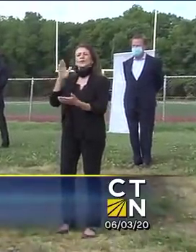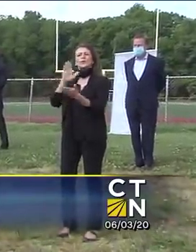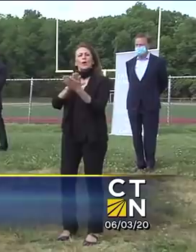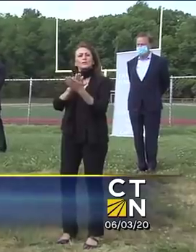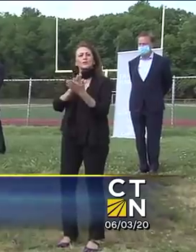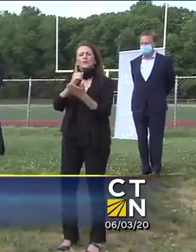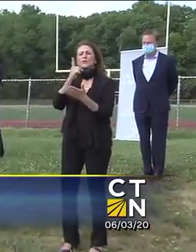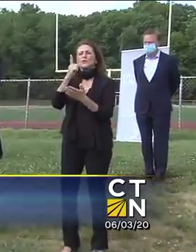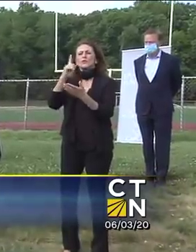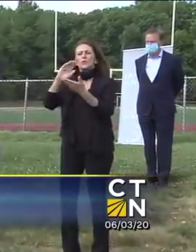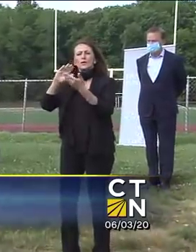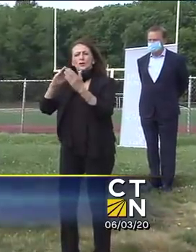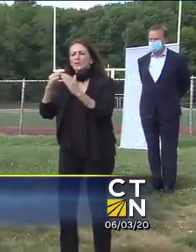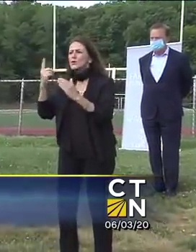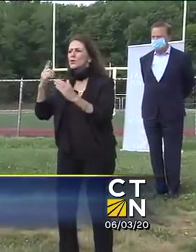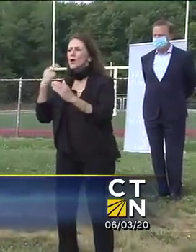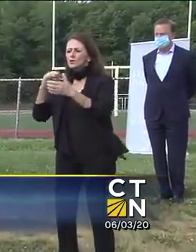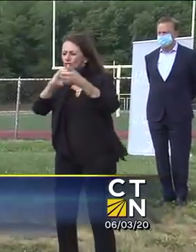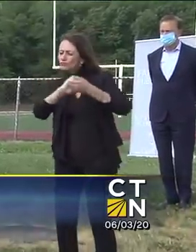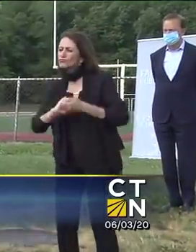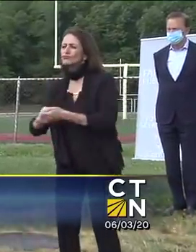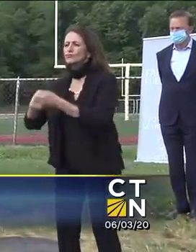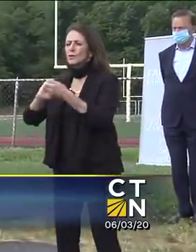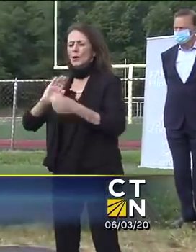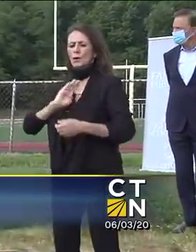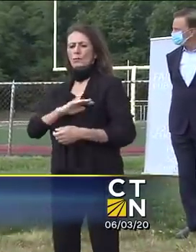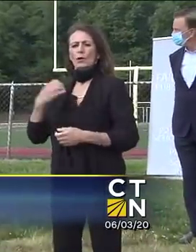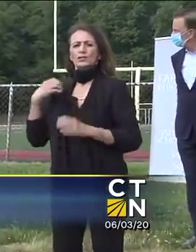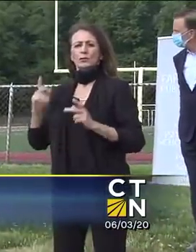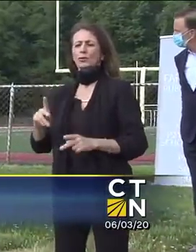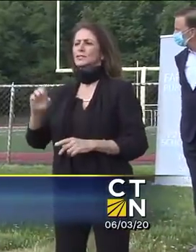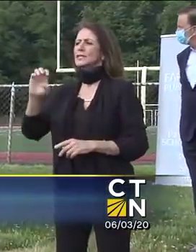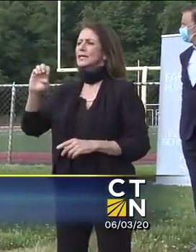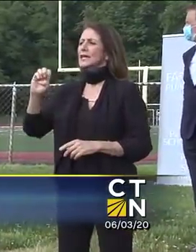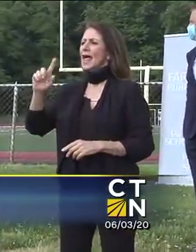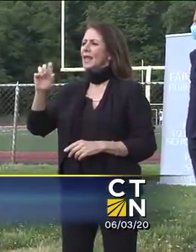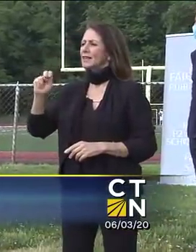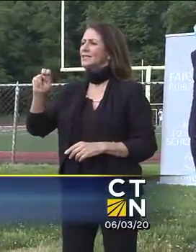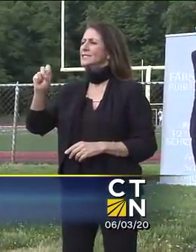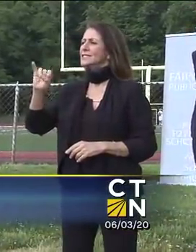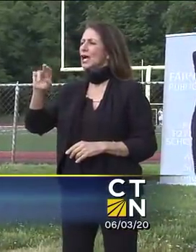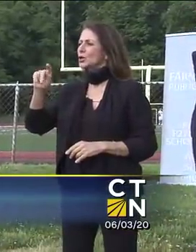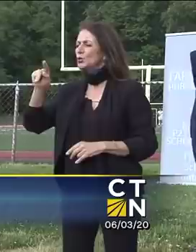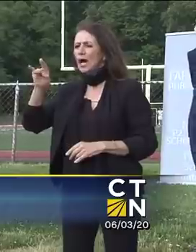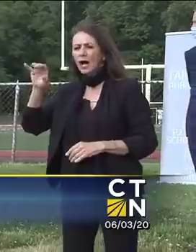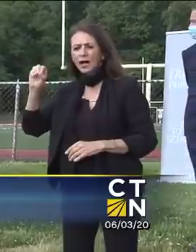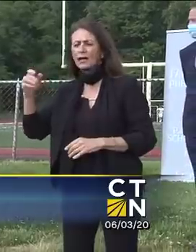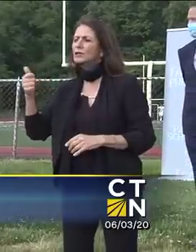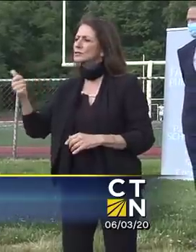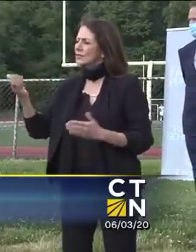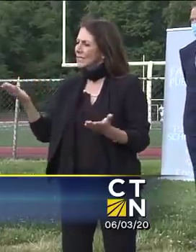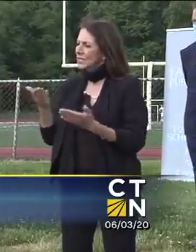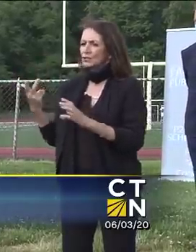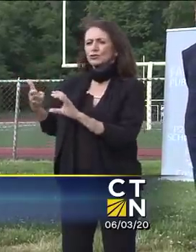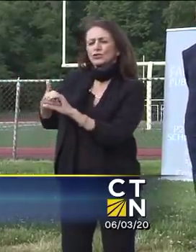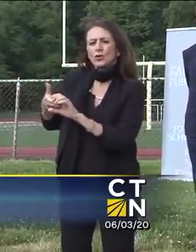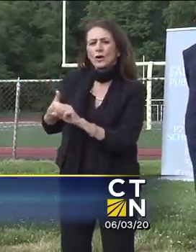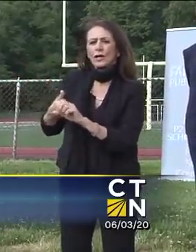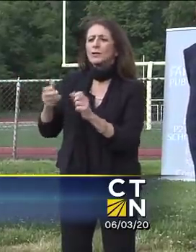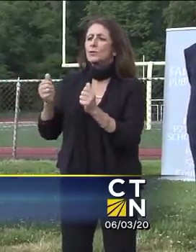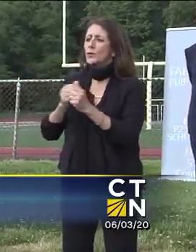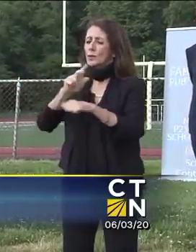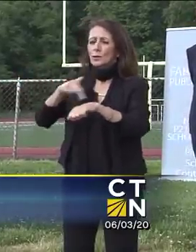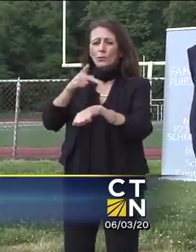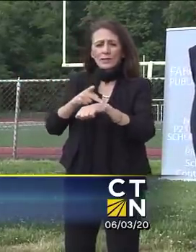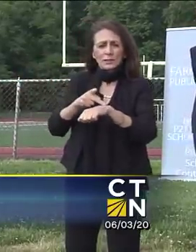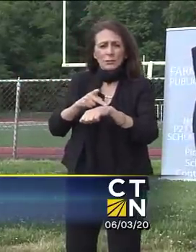one community, one us. Our board chair, Ellen Sayuda, and other board members are here, along with our high school